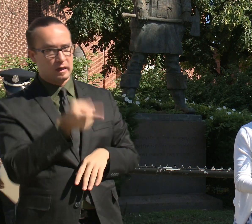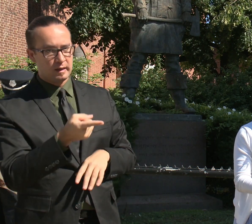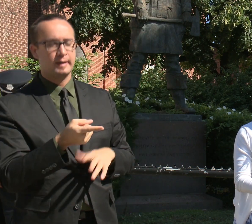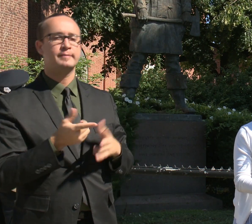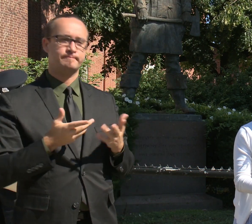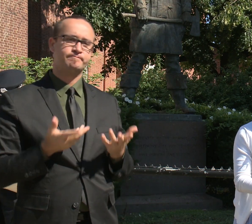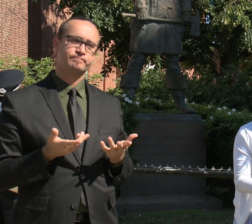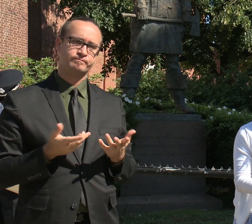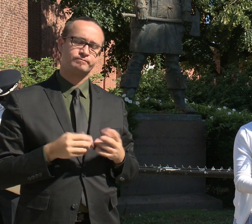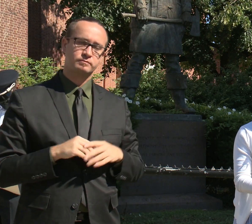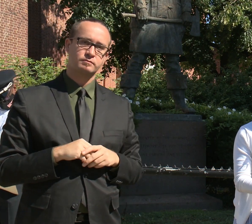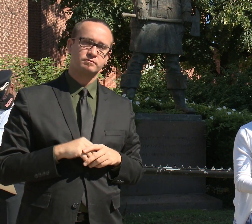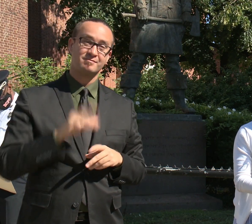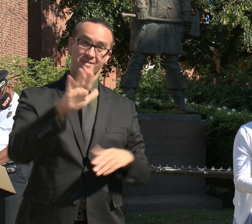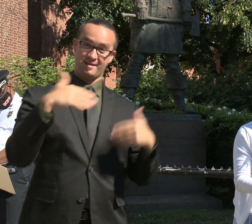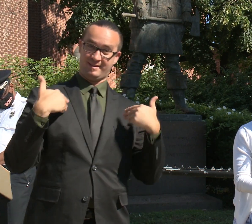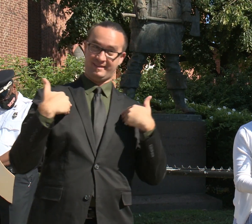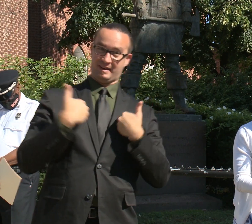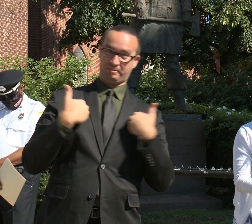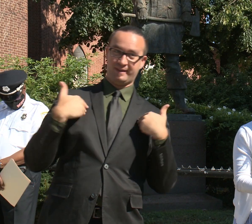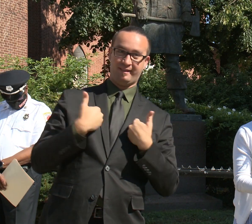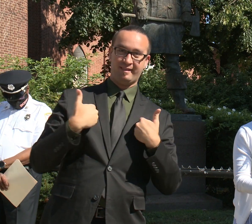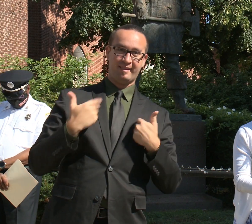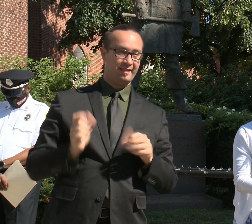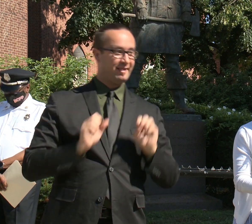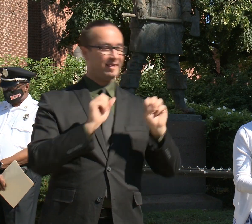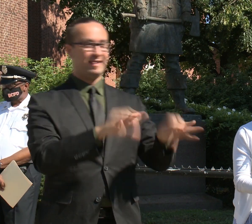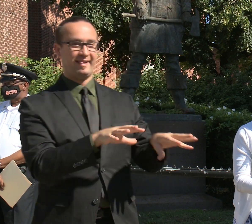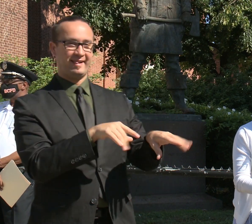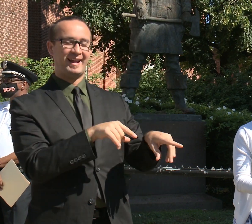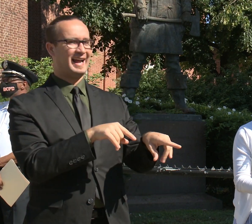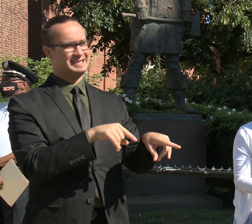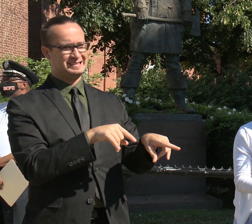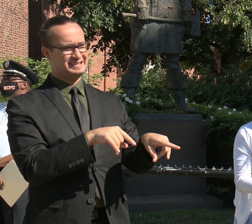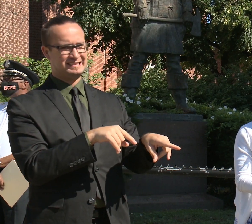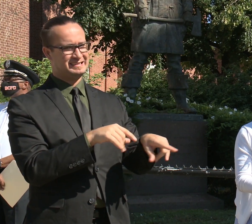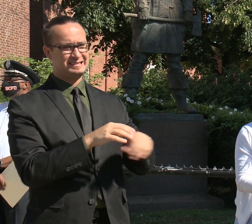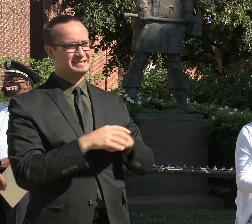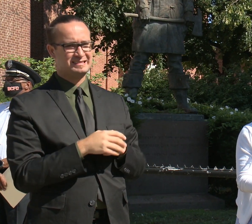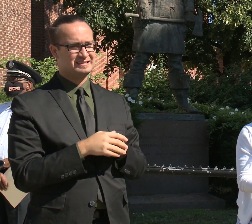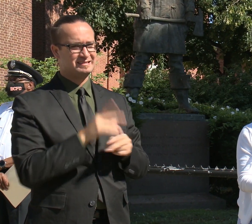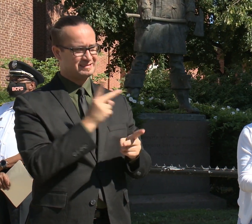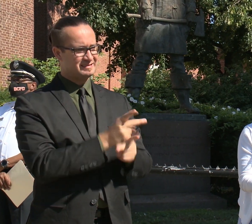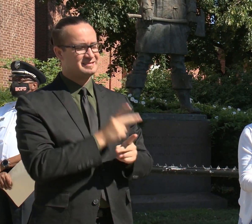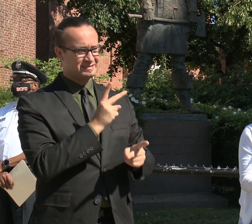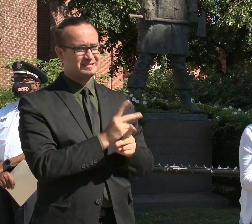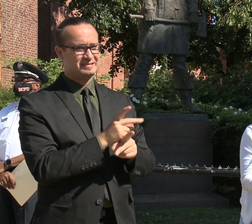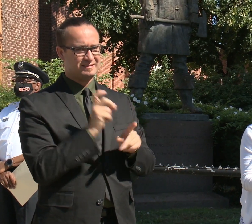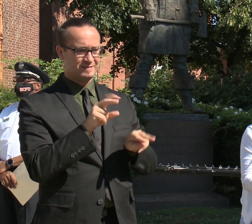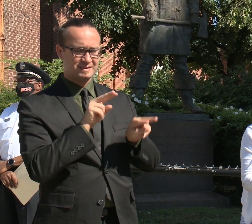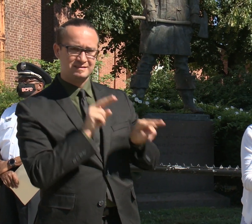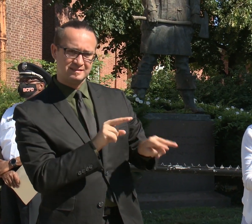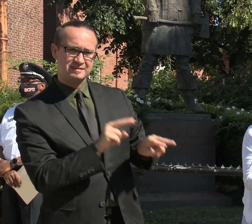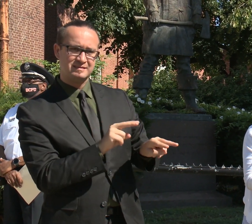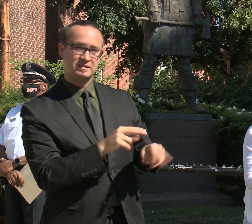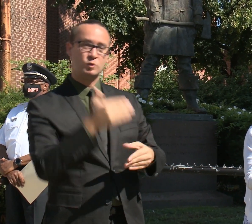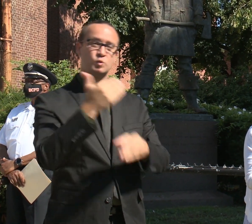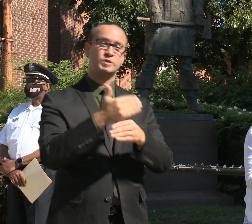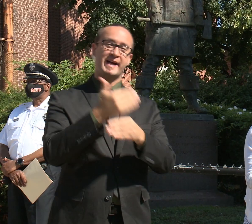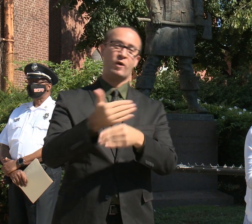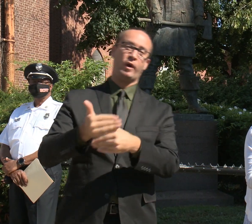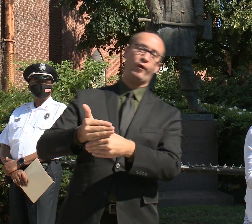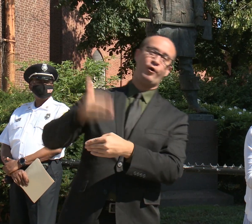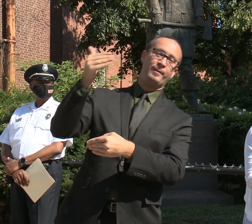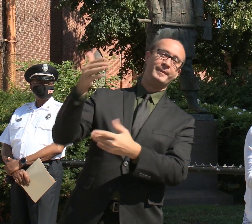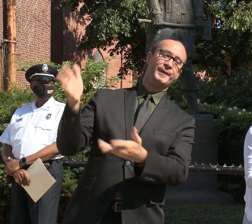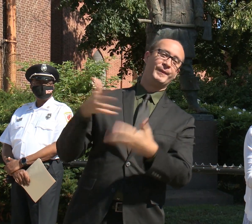a window open is not enough. Pets can also suffer from heat-related illnesses. Bring your pets indoors and give them plenty of fresh, cold water